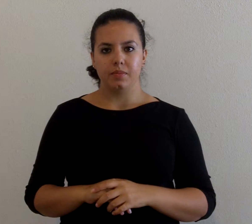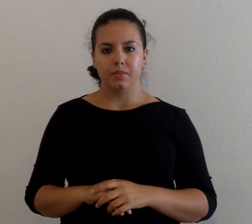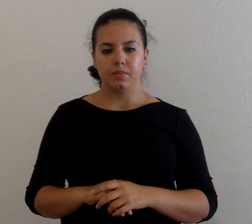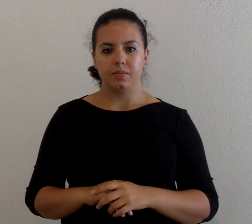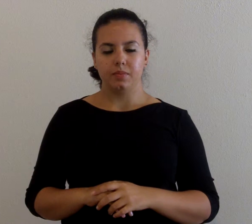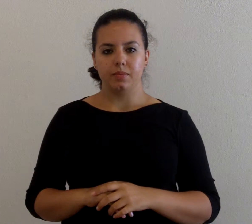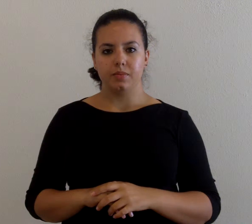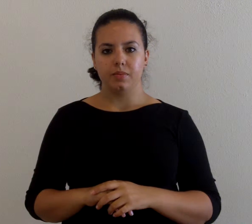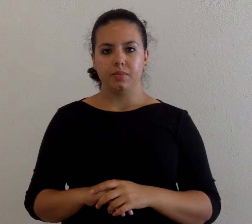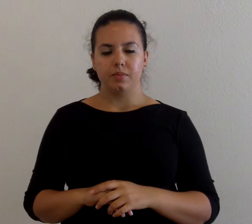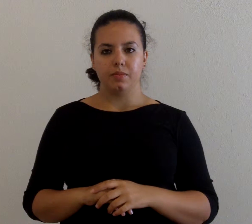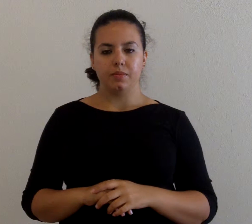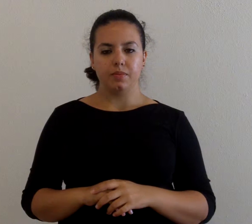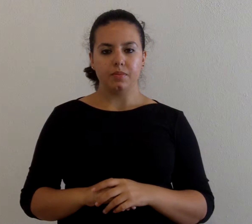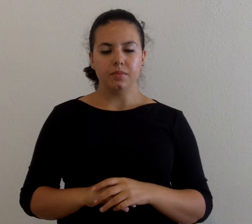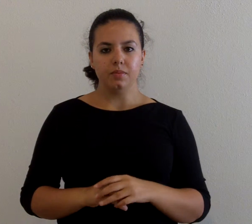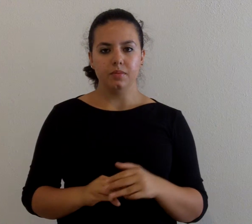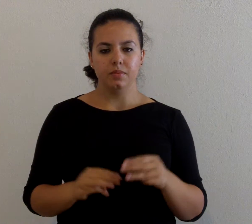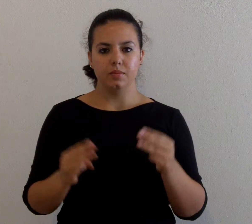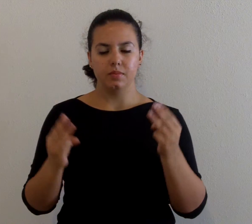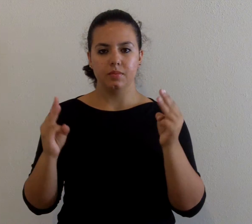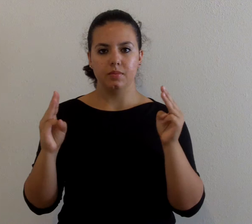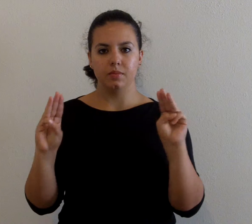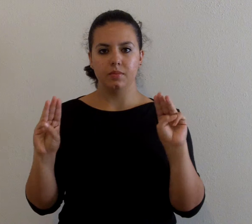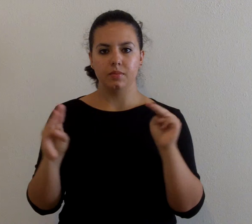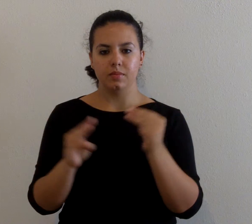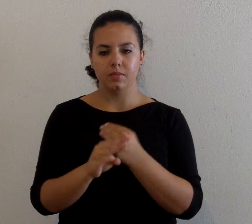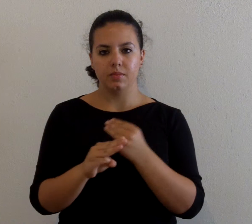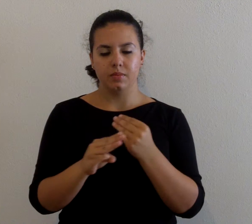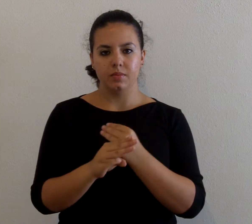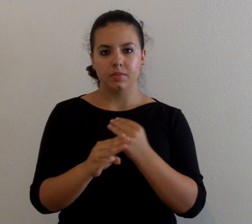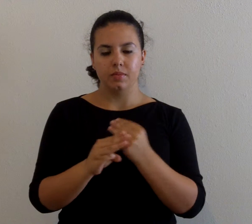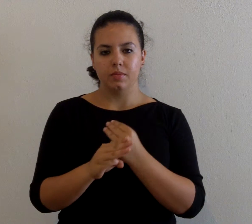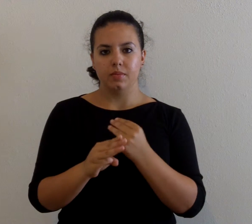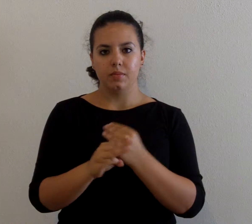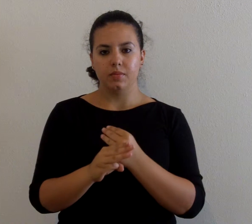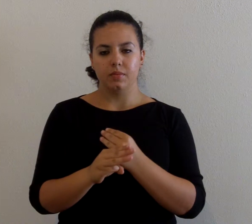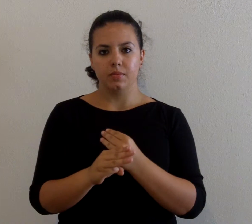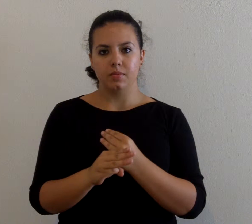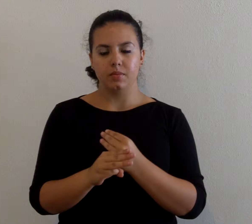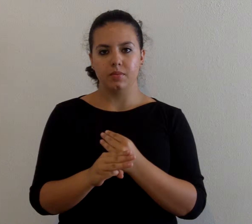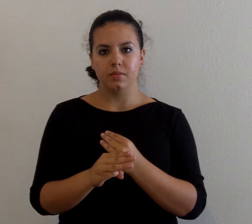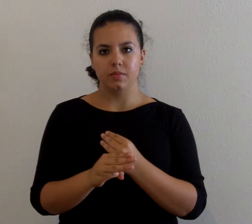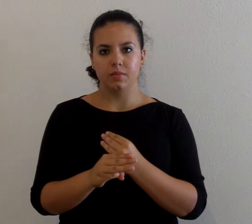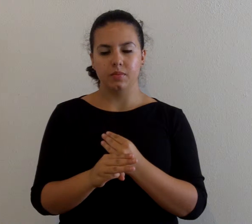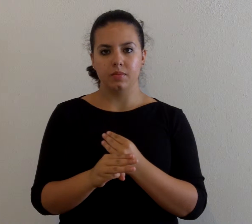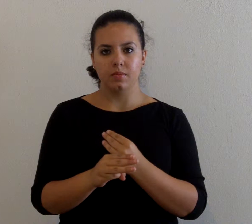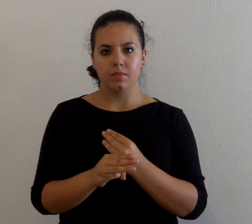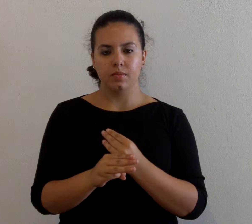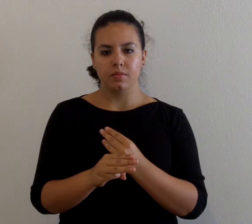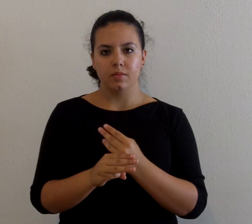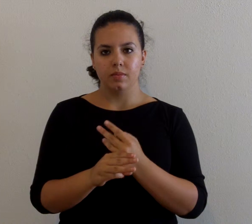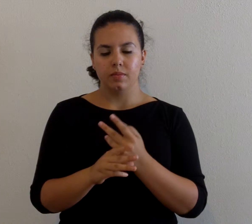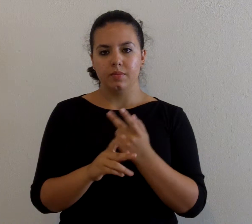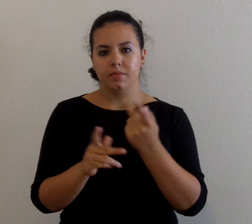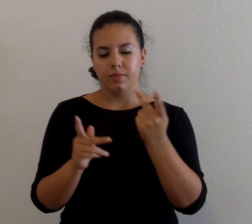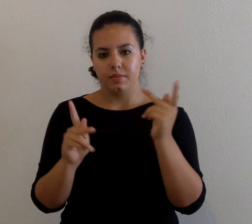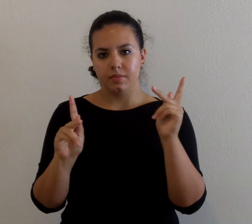different. Math is math. It comes from the sign to, let's figure this out. We have a